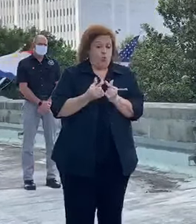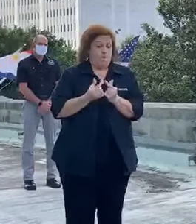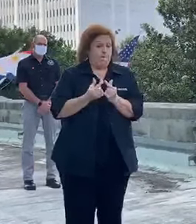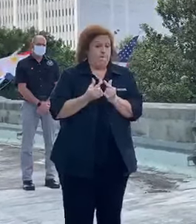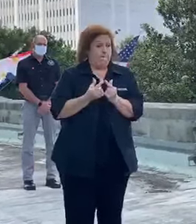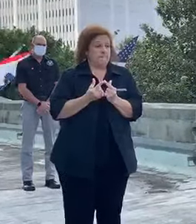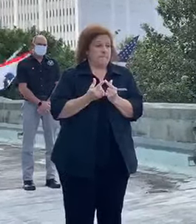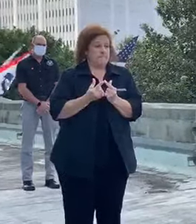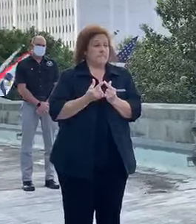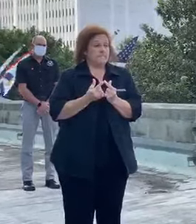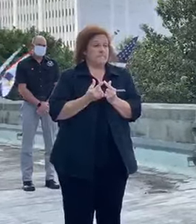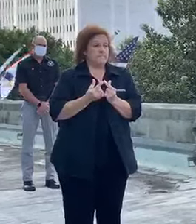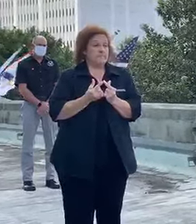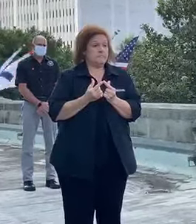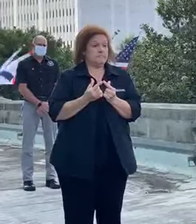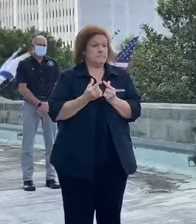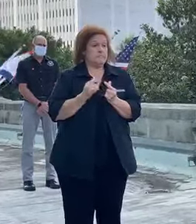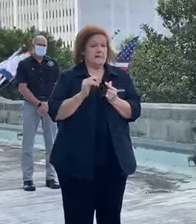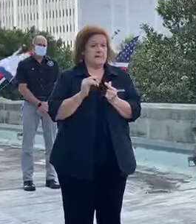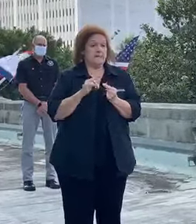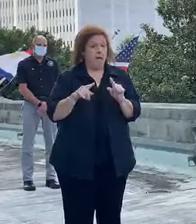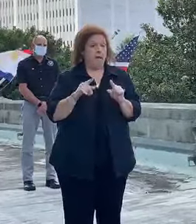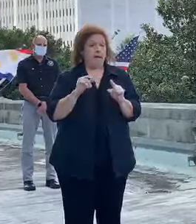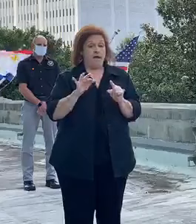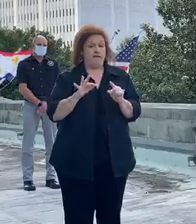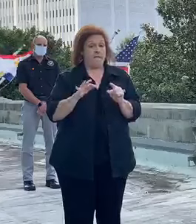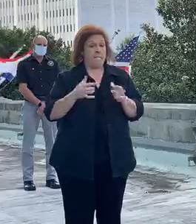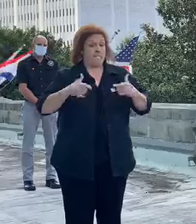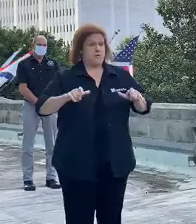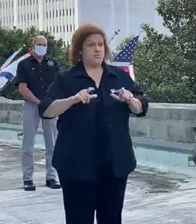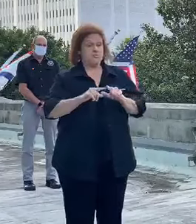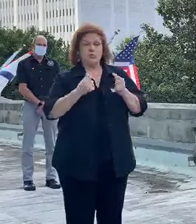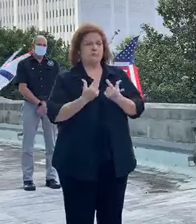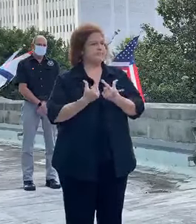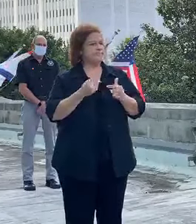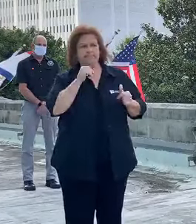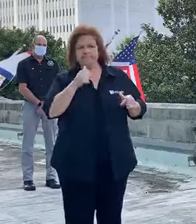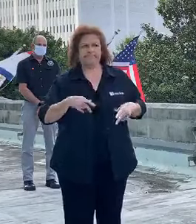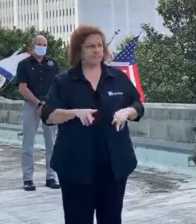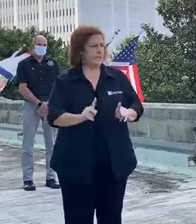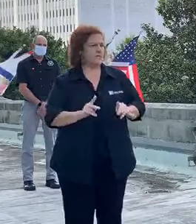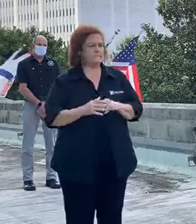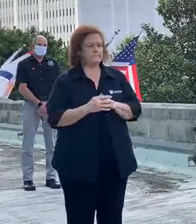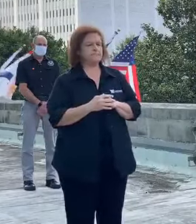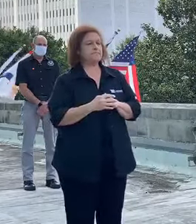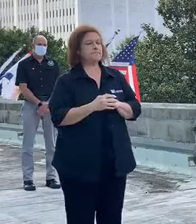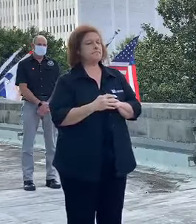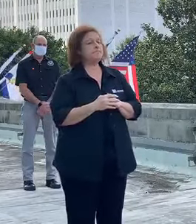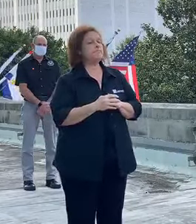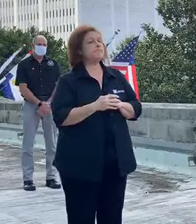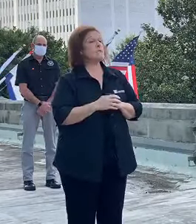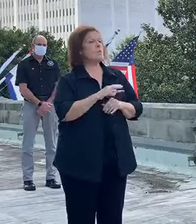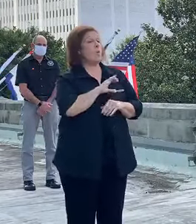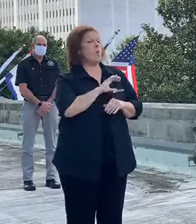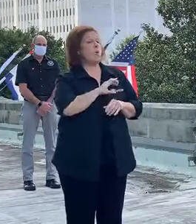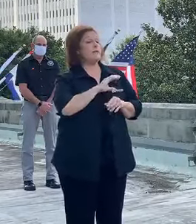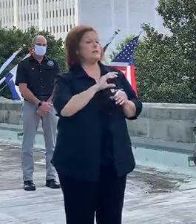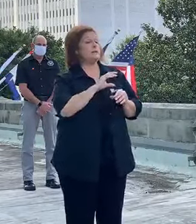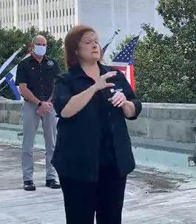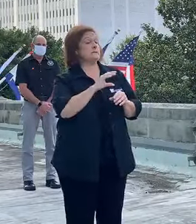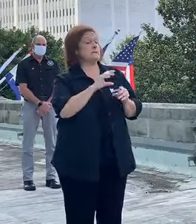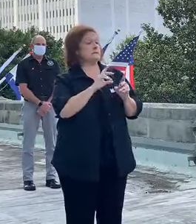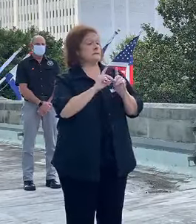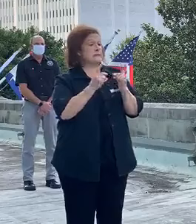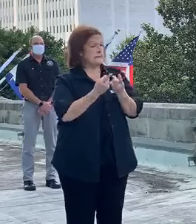be not allowed. So that's prohibited. The New Orleans Police Department, along